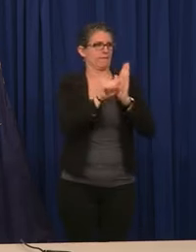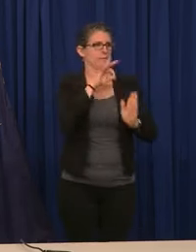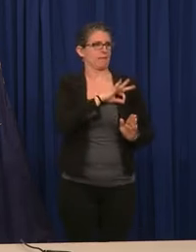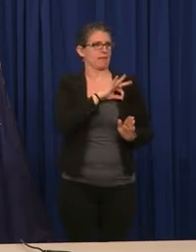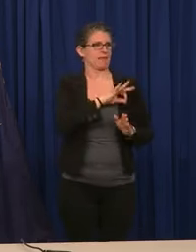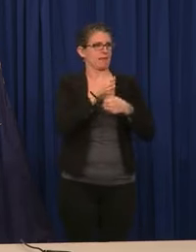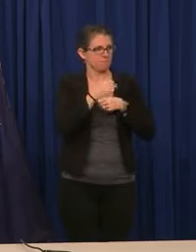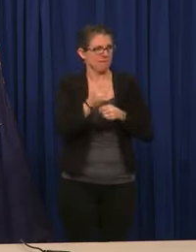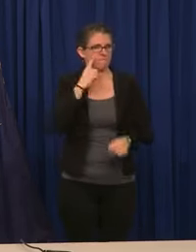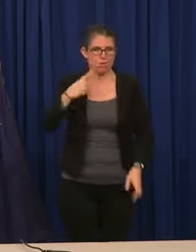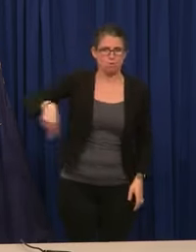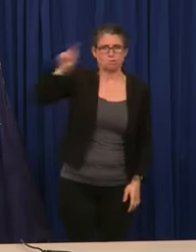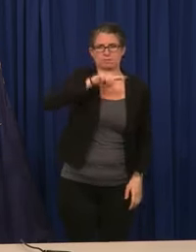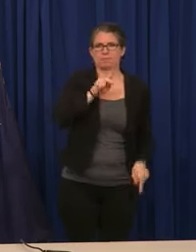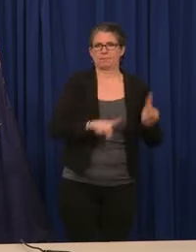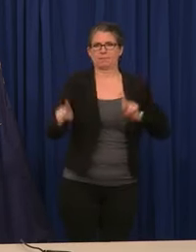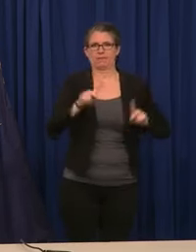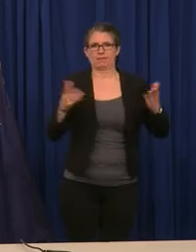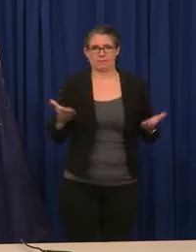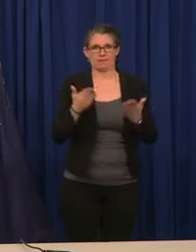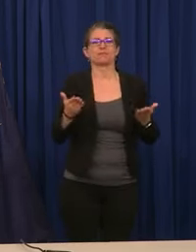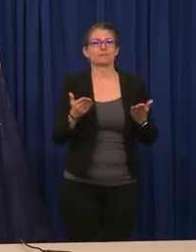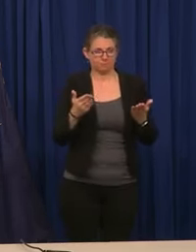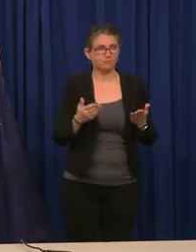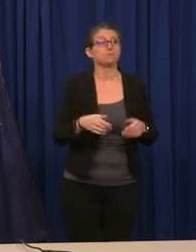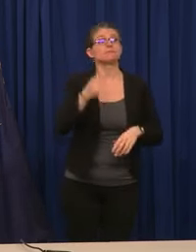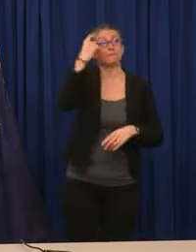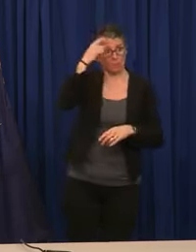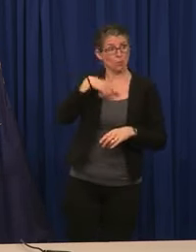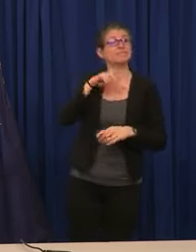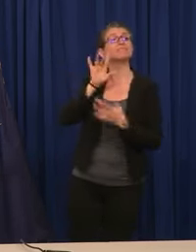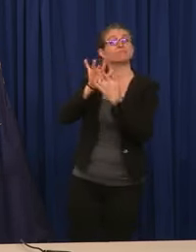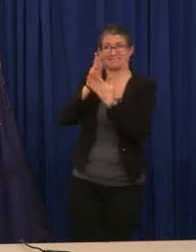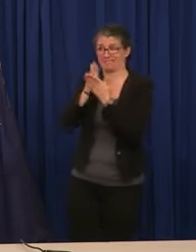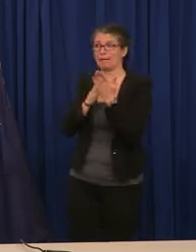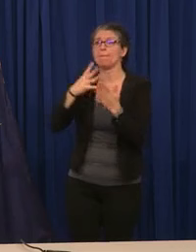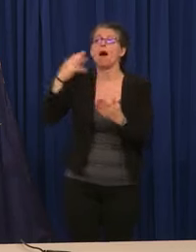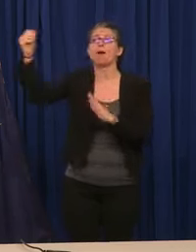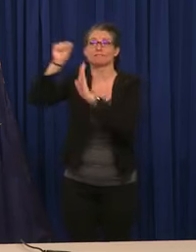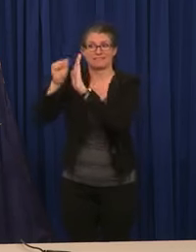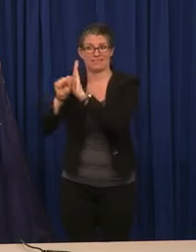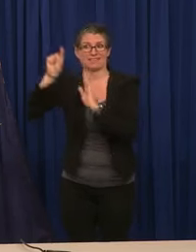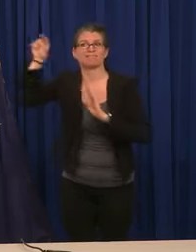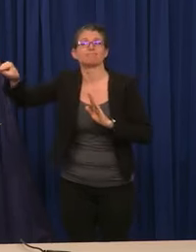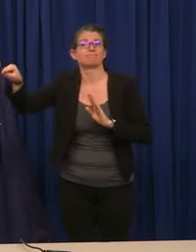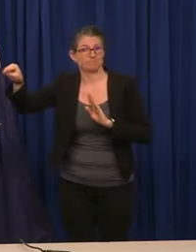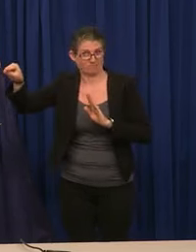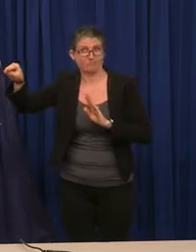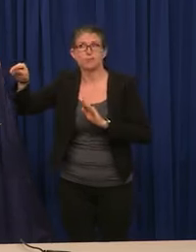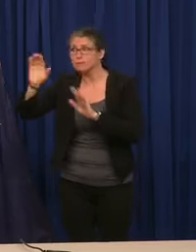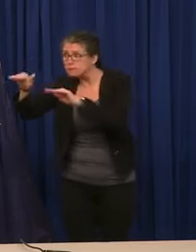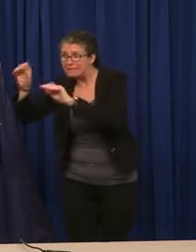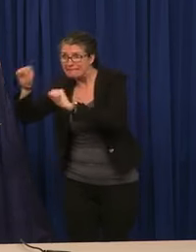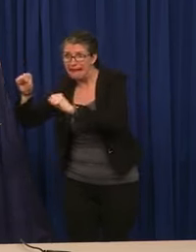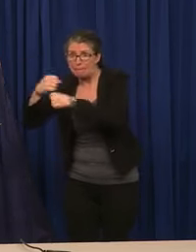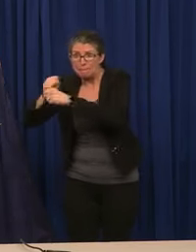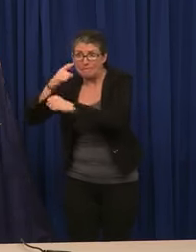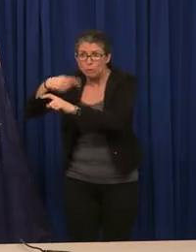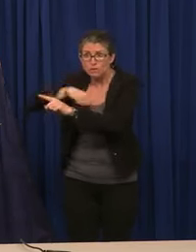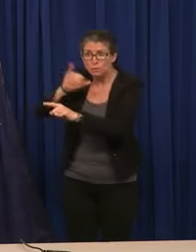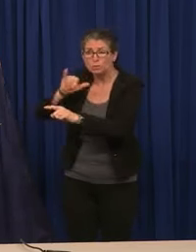be. In terms of these latest two shipments that Maine has received from the Strategic National